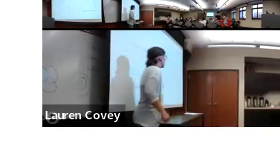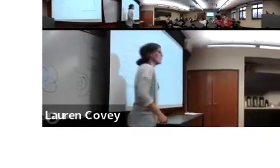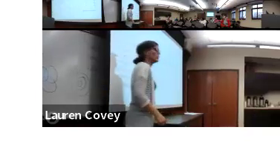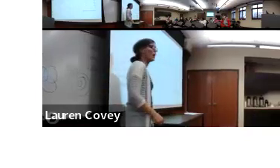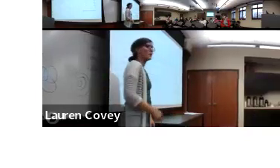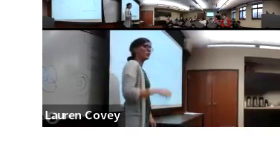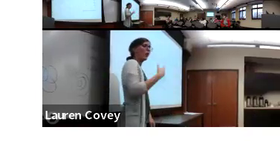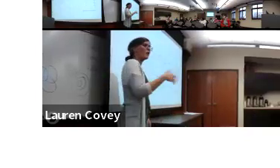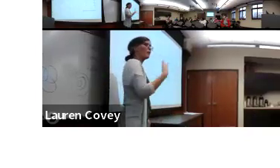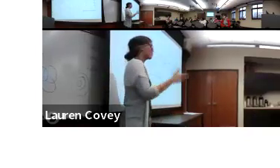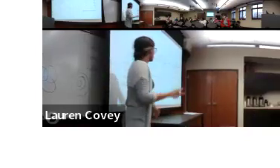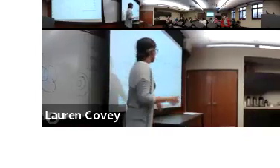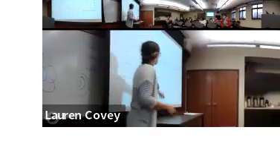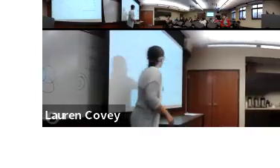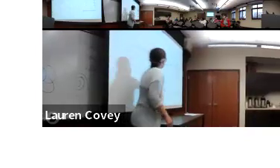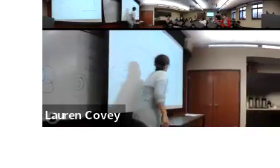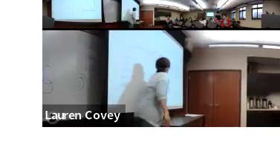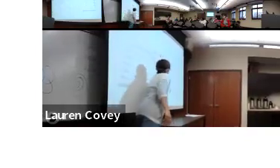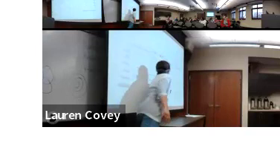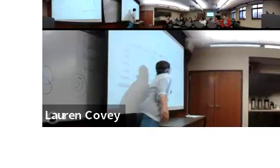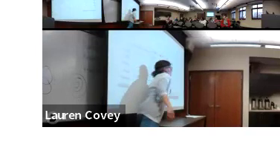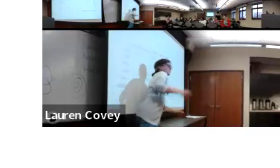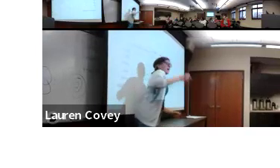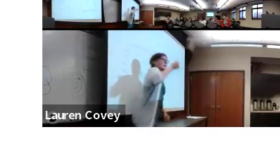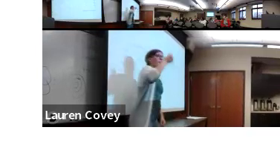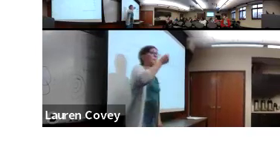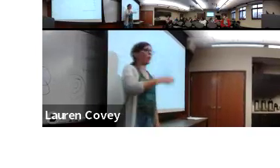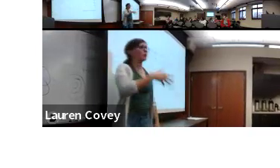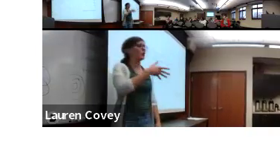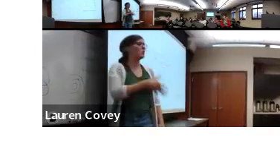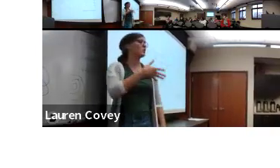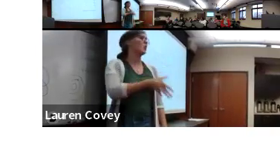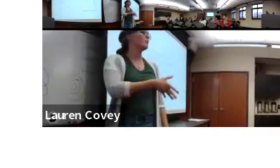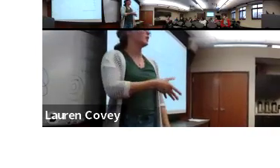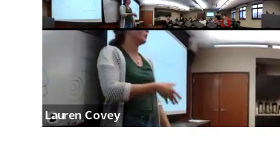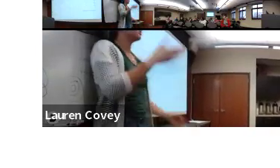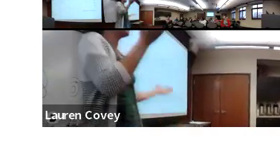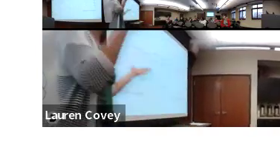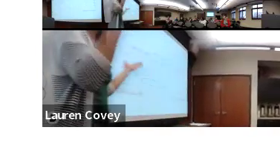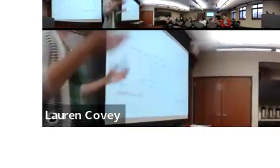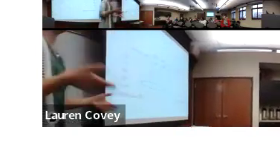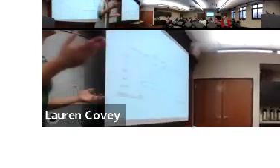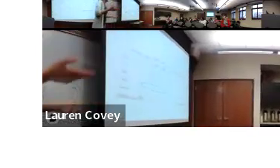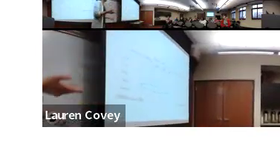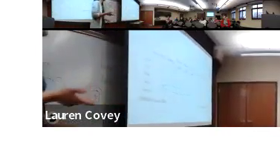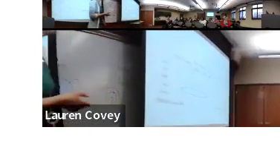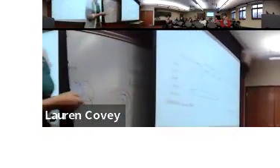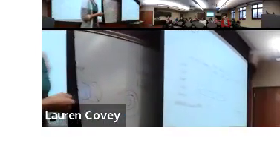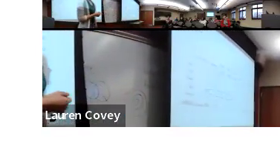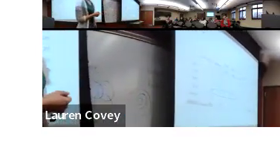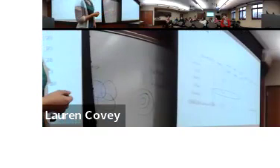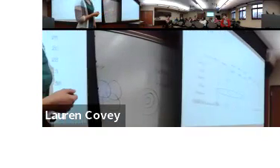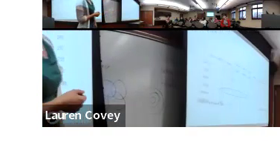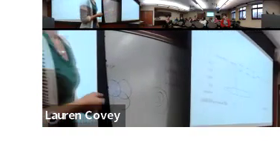mention that they leave with the object. So all of her stories essentially start by the time the person loses the object, which is at the end of the